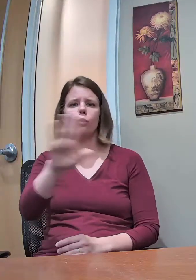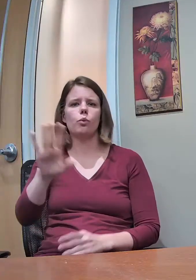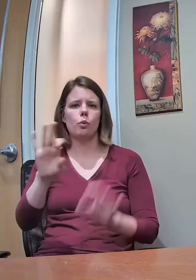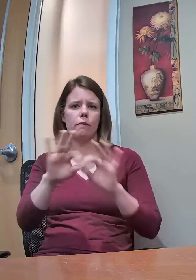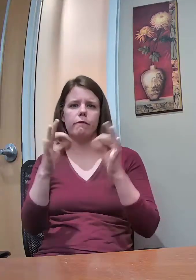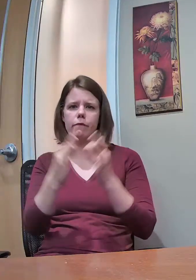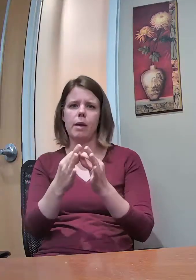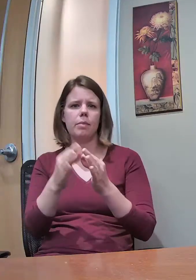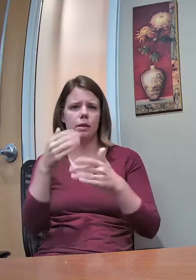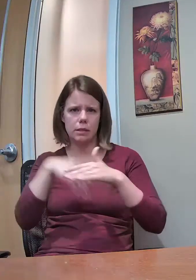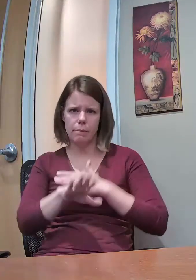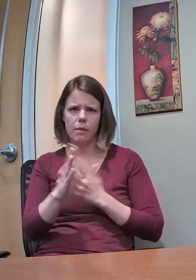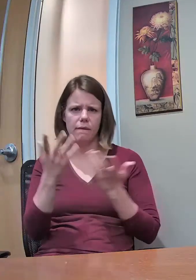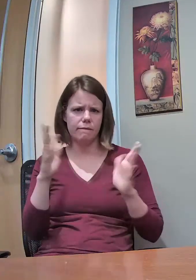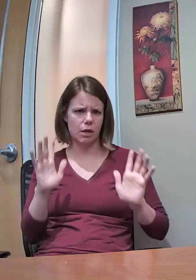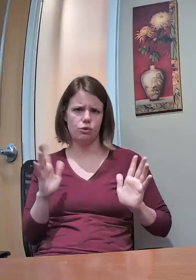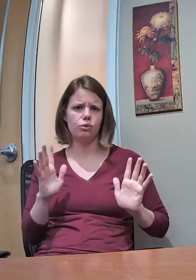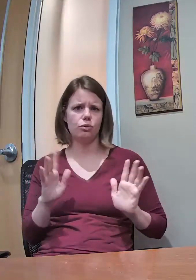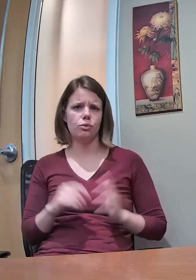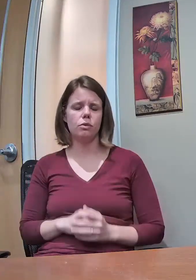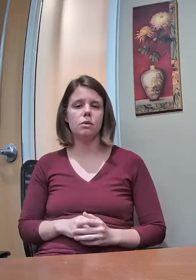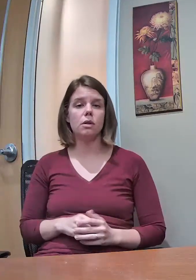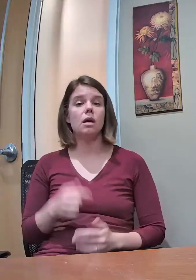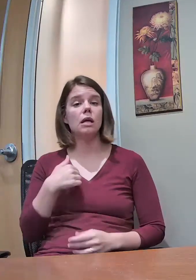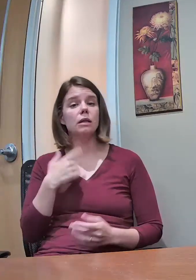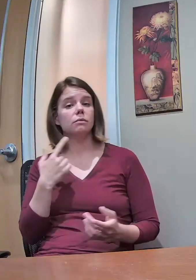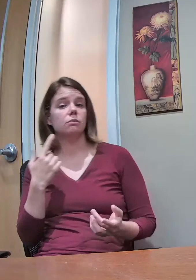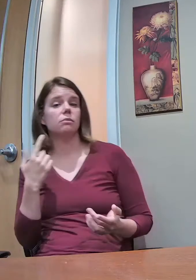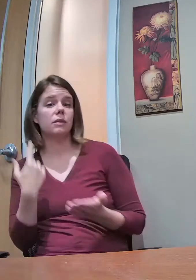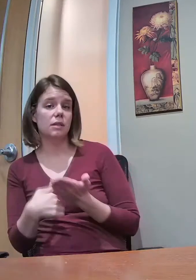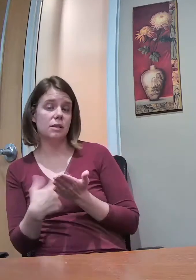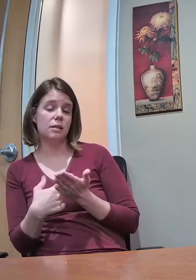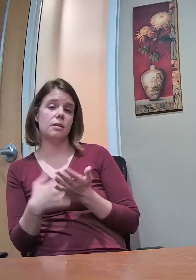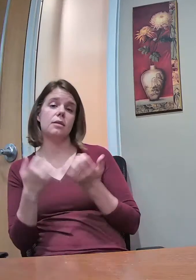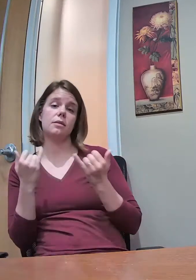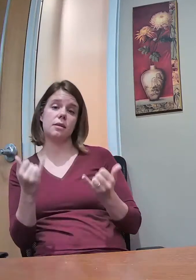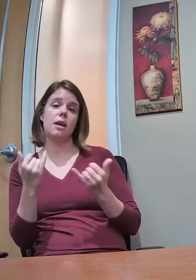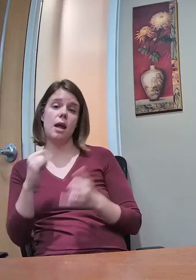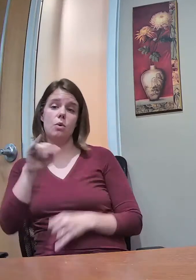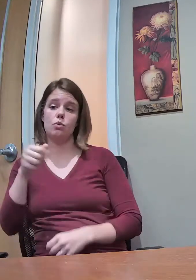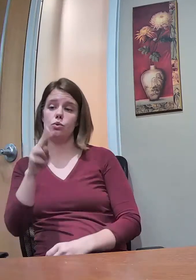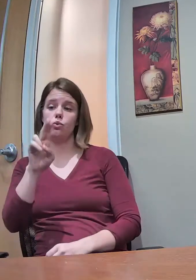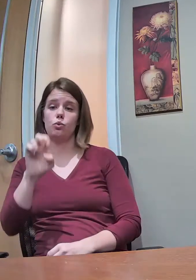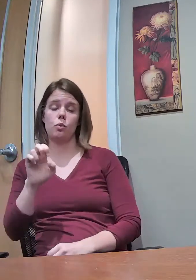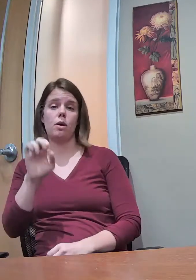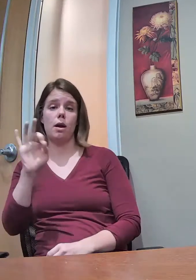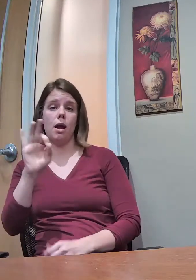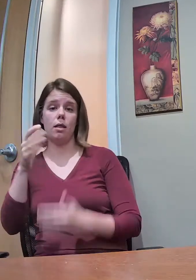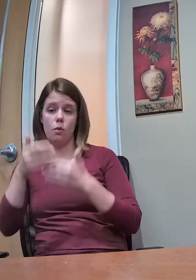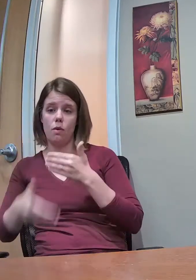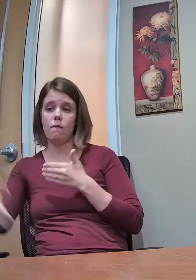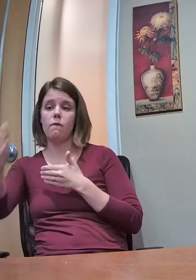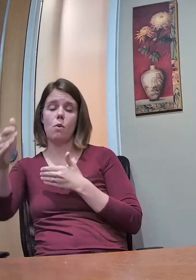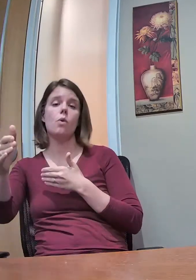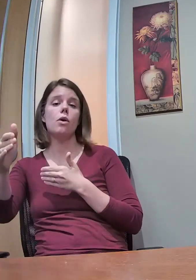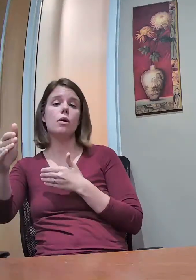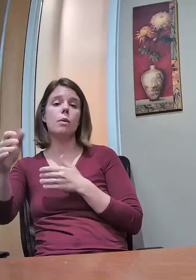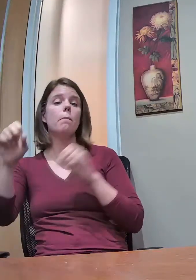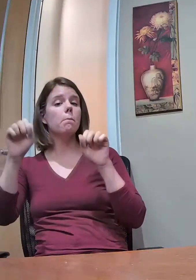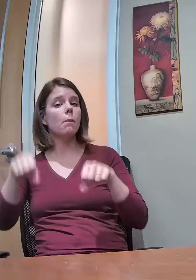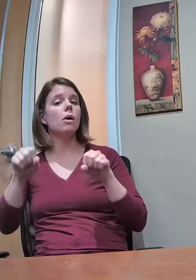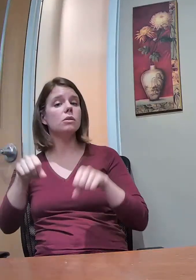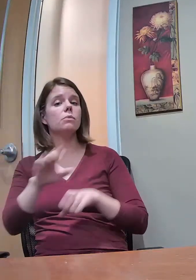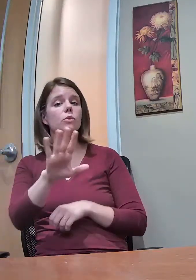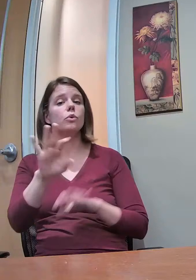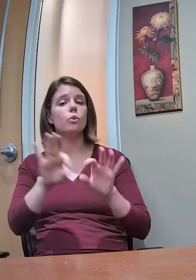about resident absences and what comes into place tomorrow, June the 9th. So based on the